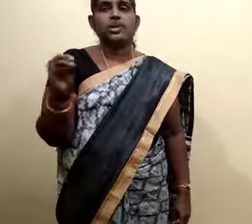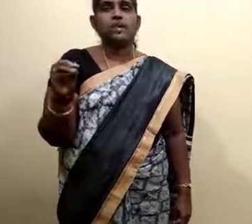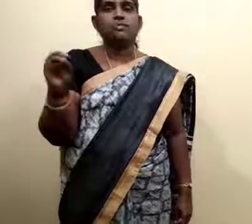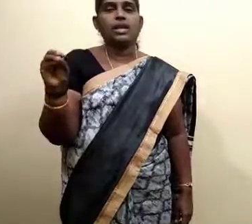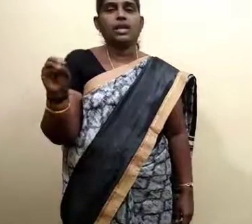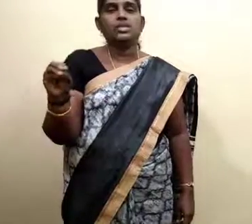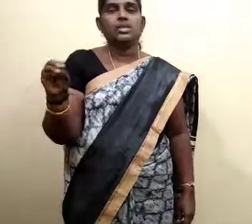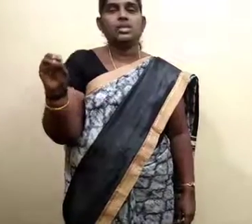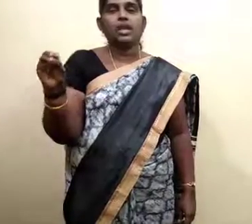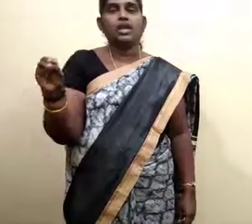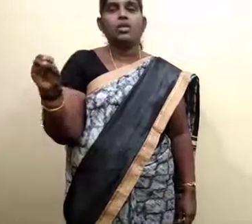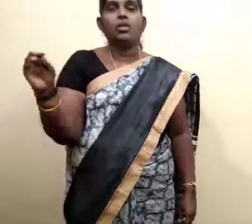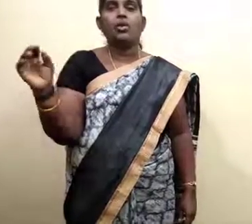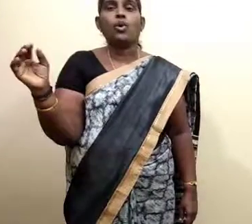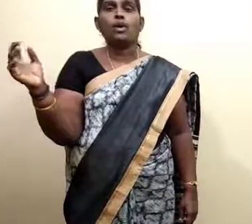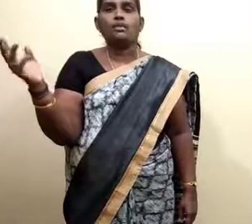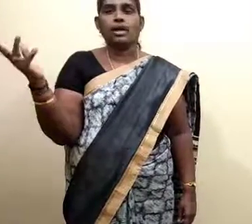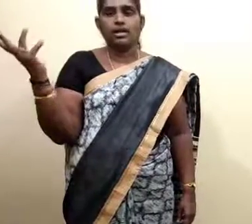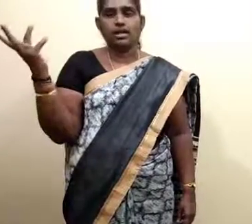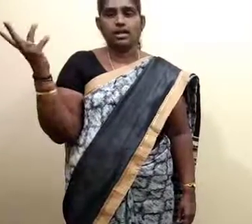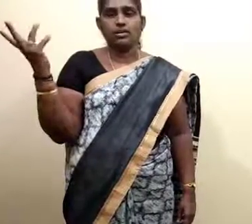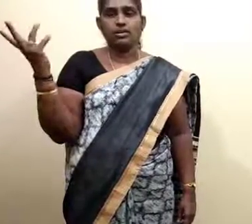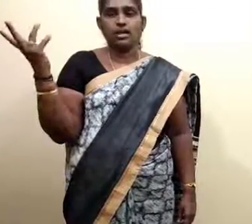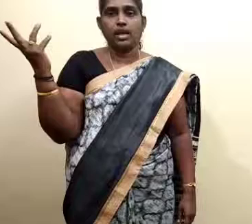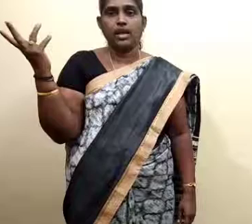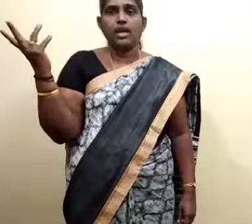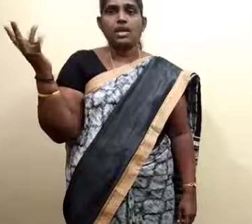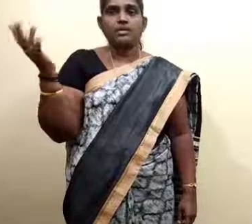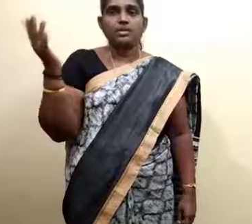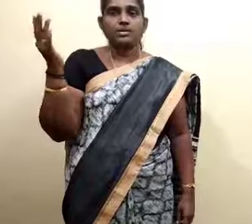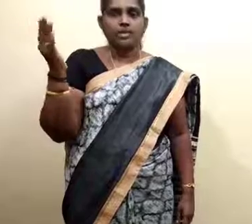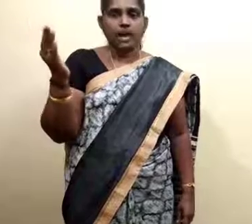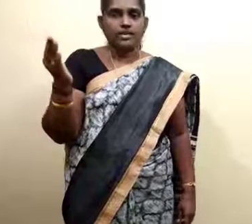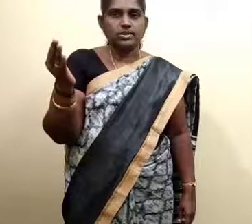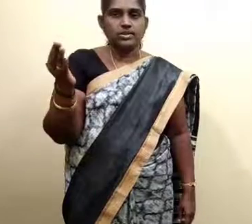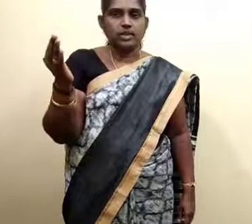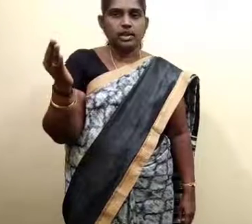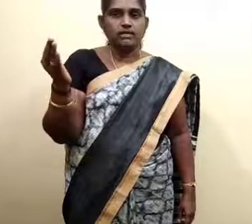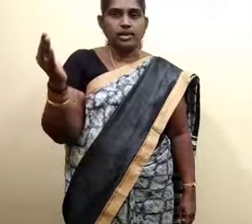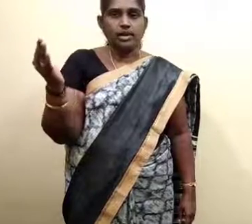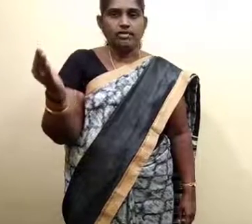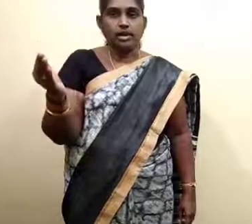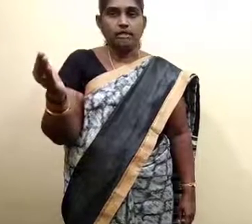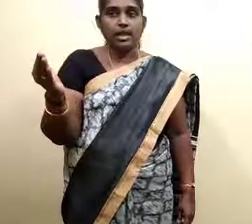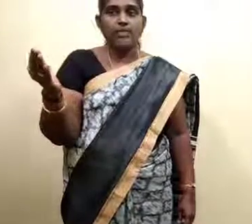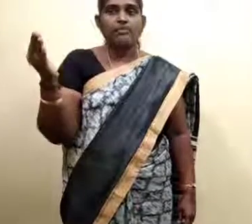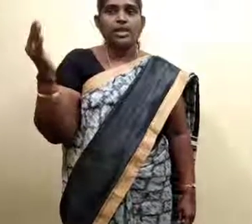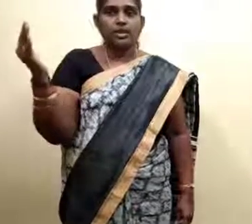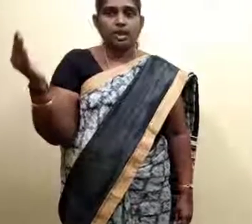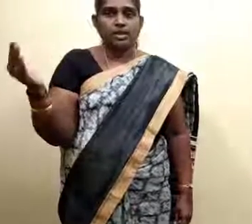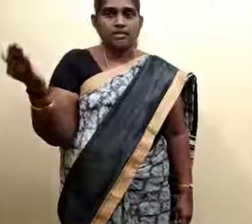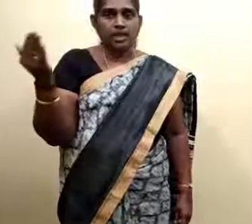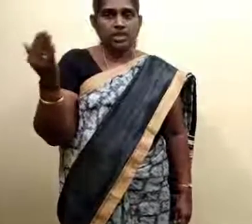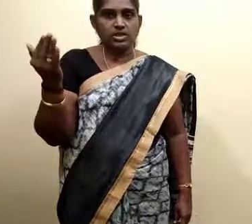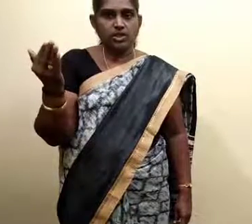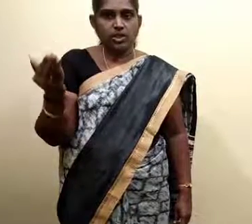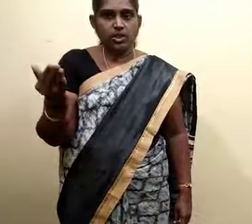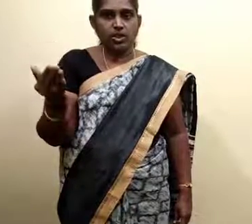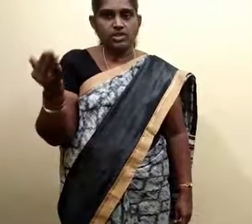steam engine in coal mining. Okay, this Francisco de Vendel family brought the British